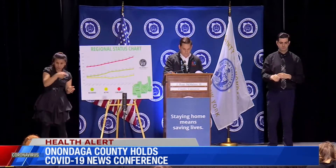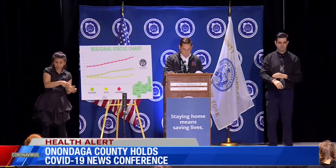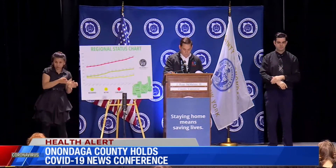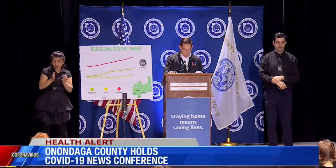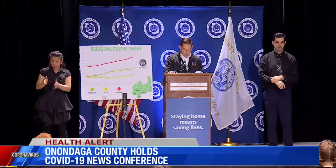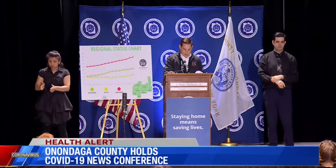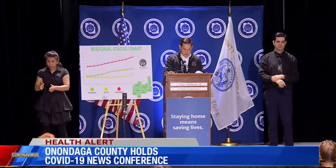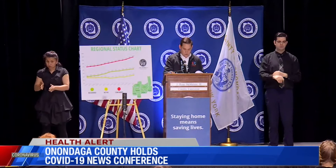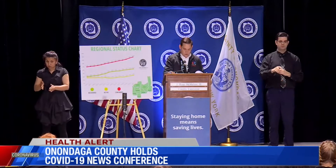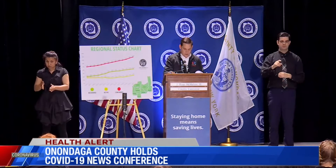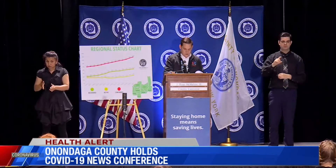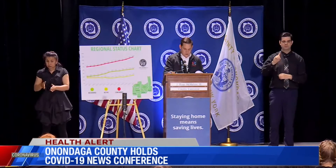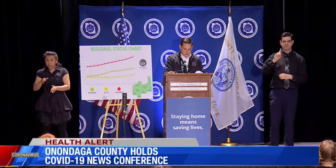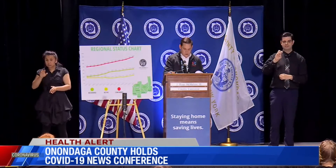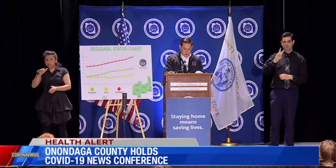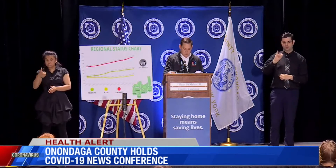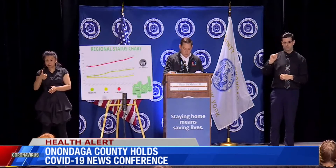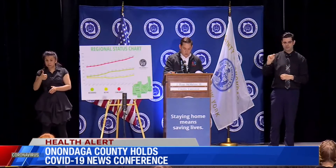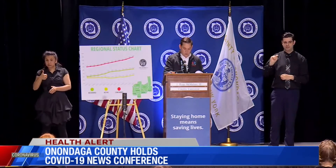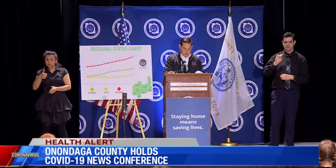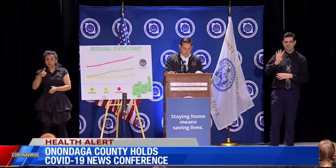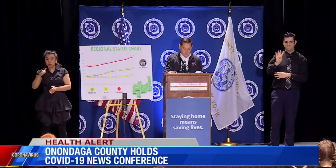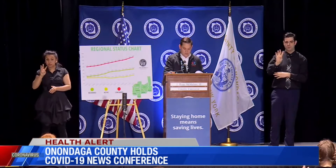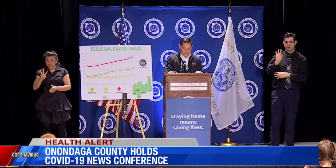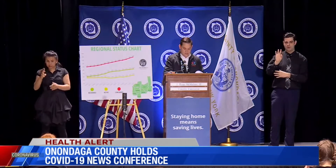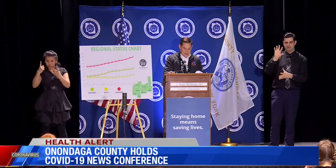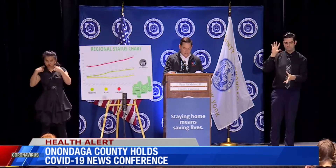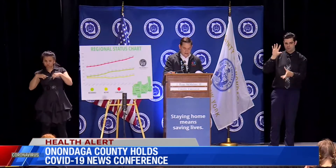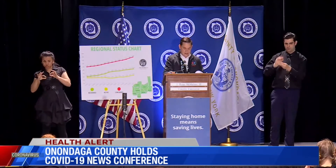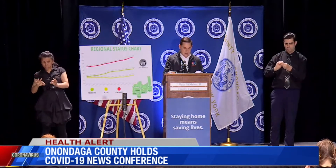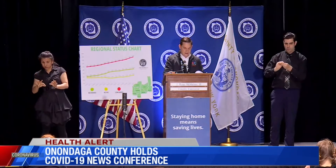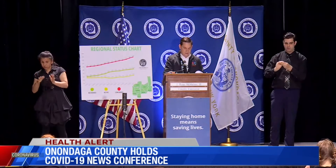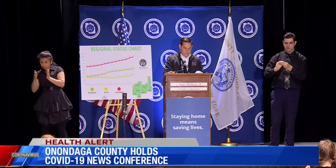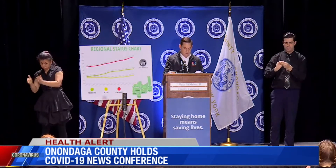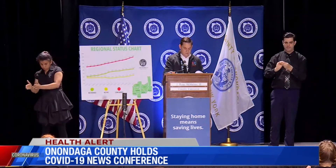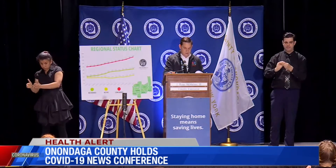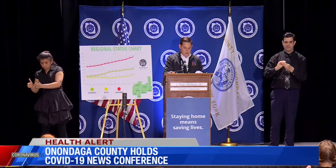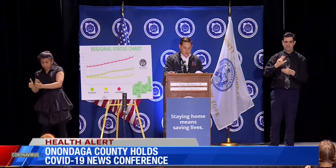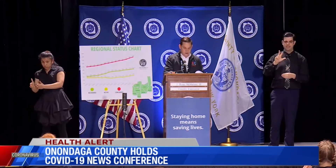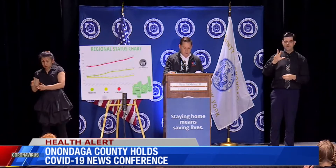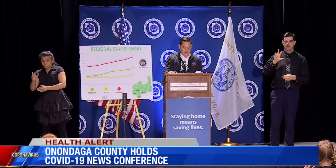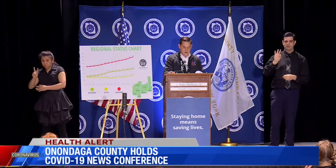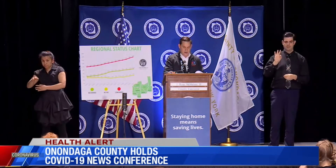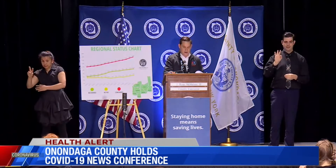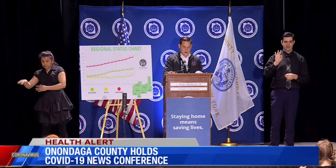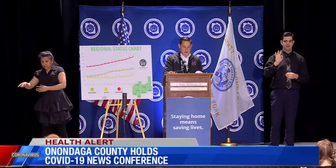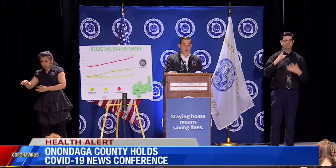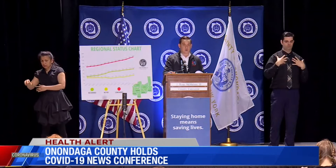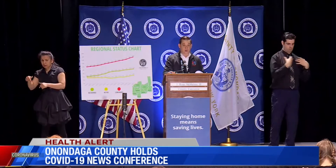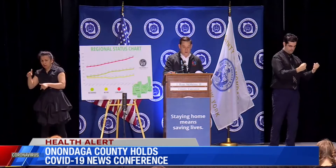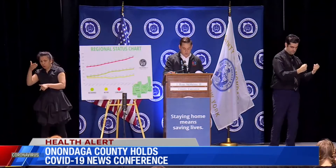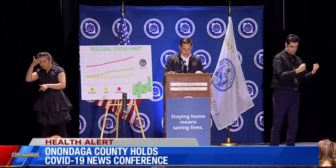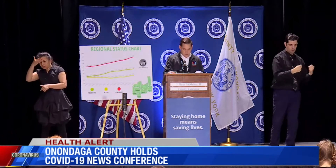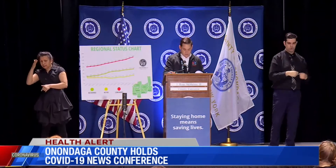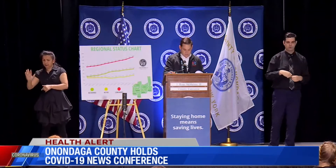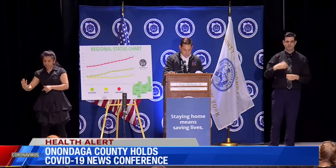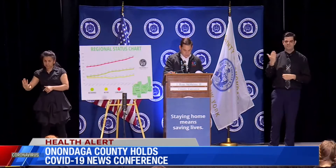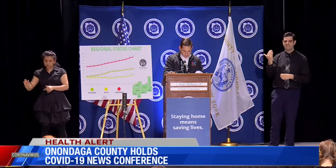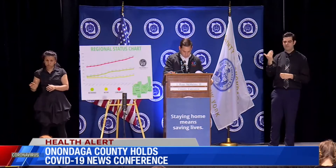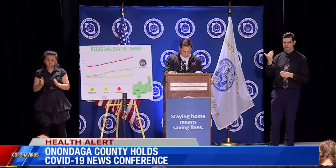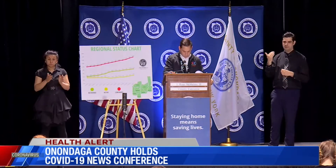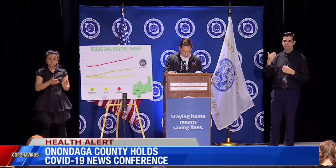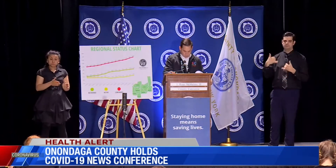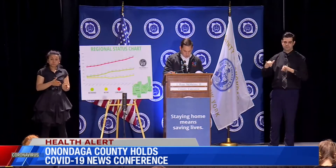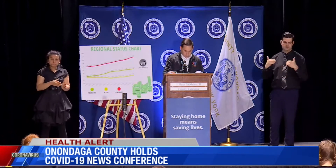DeWitt, 49 total cases, 31 recoveries, 18 active. Town of Salina, 42